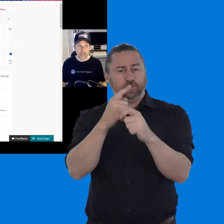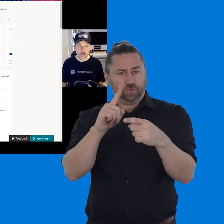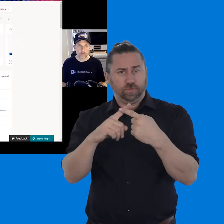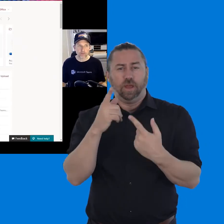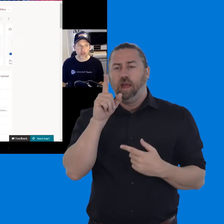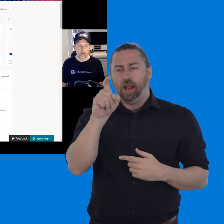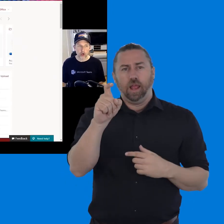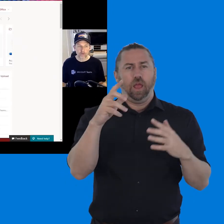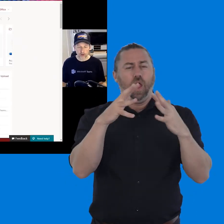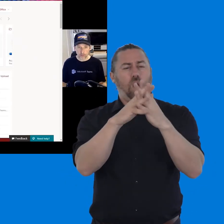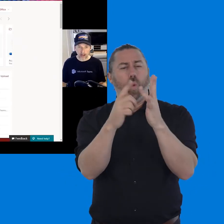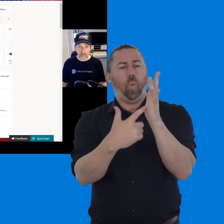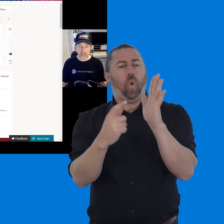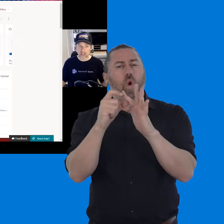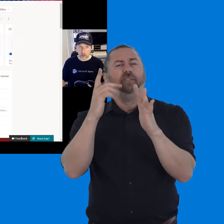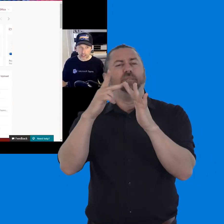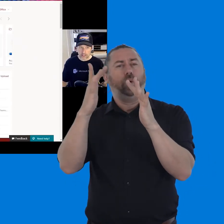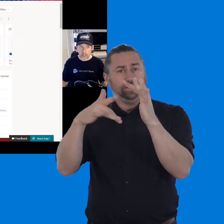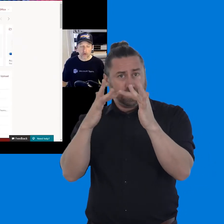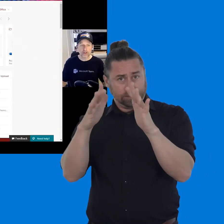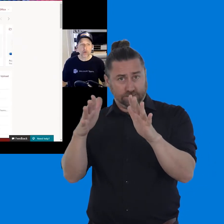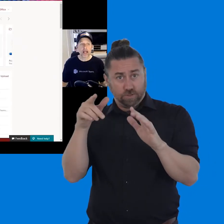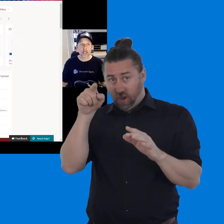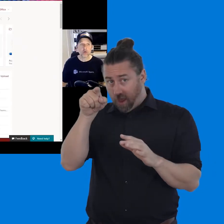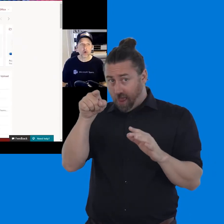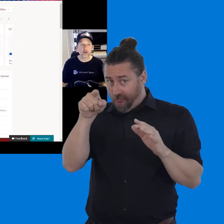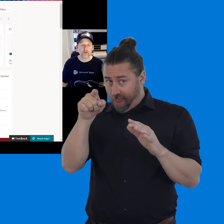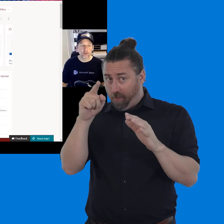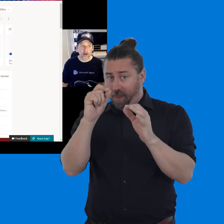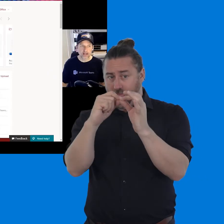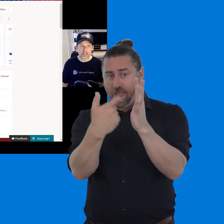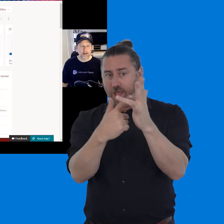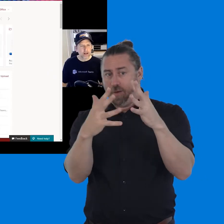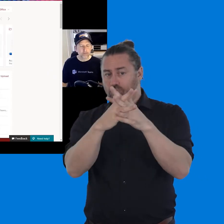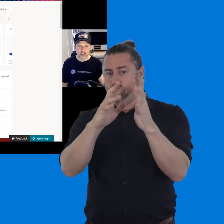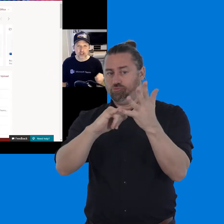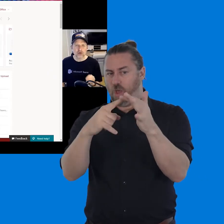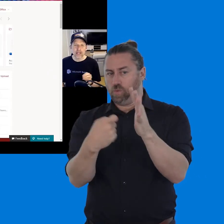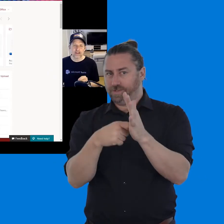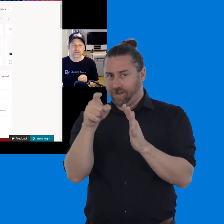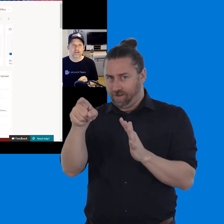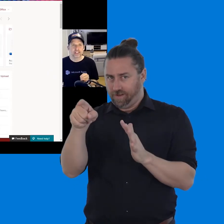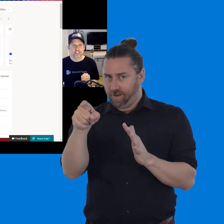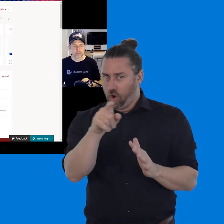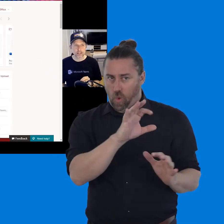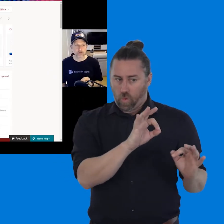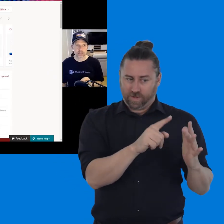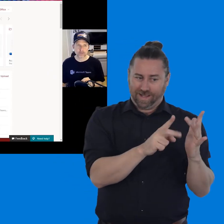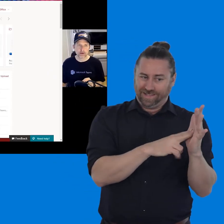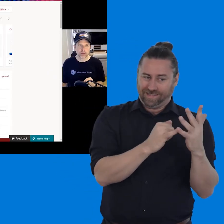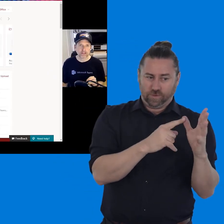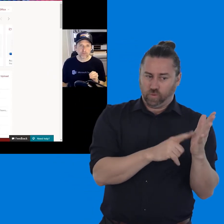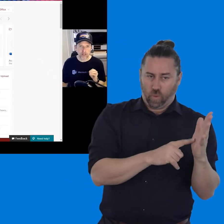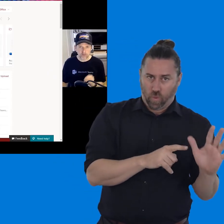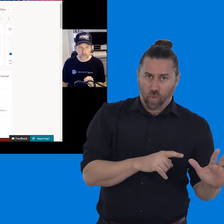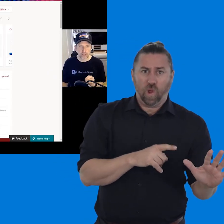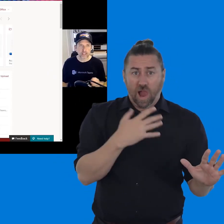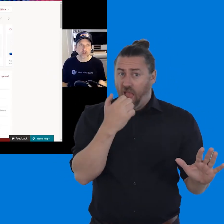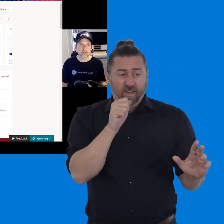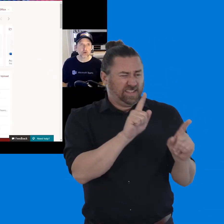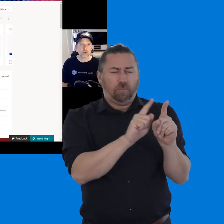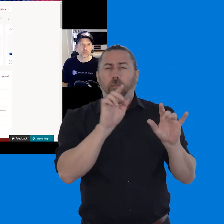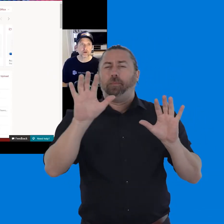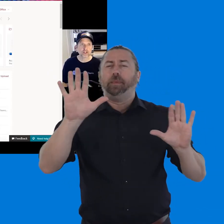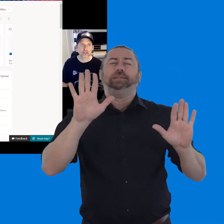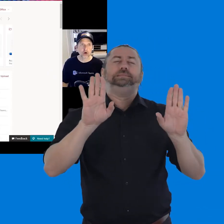I would just click on Word for the browser. So let's note that we are in Word for the browser, but you do get a very similar experience in the